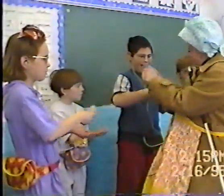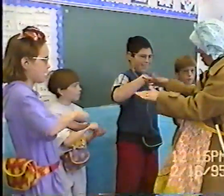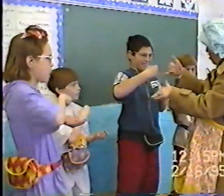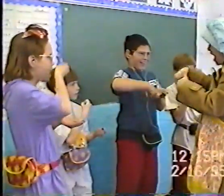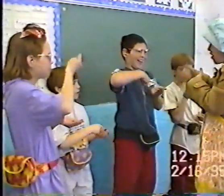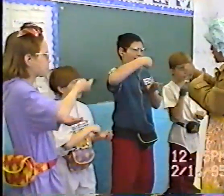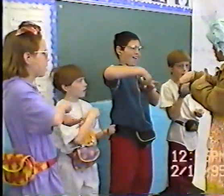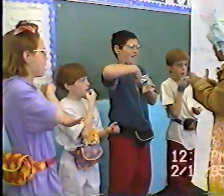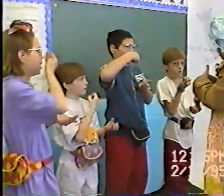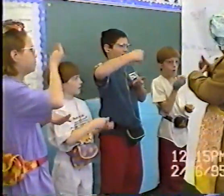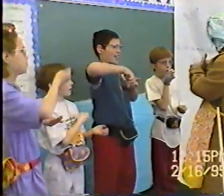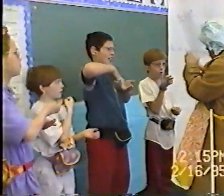Without any bread.